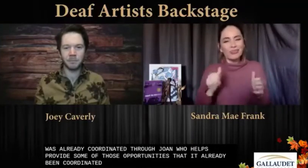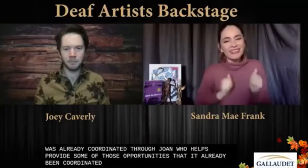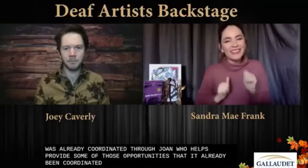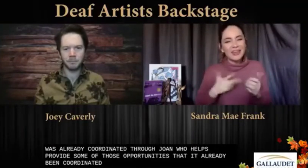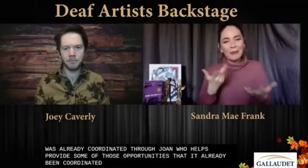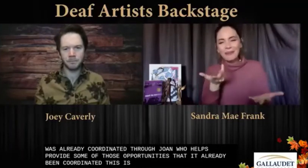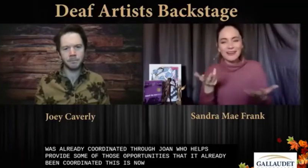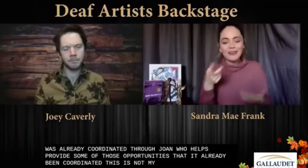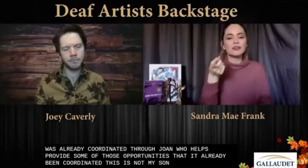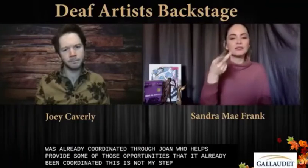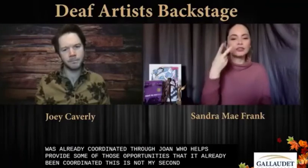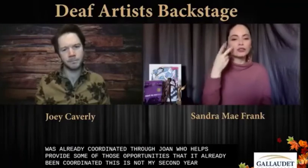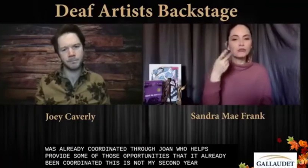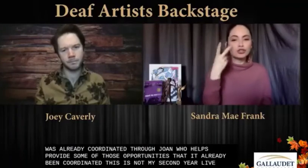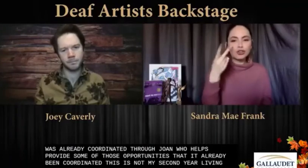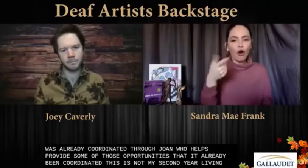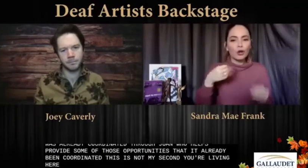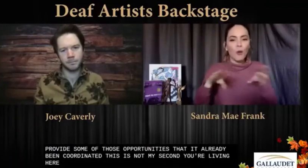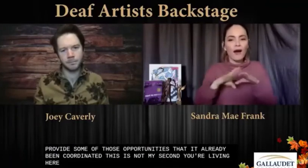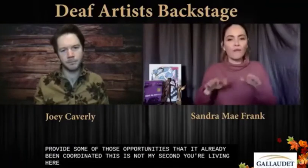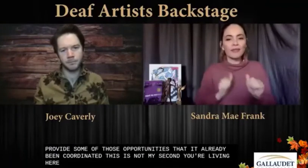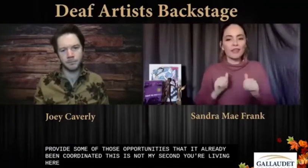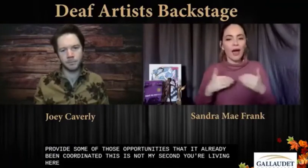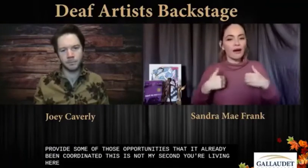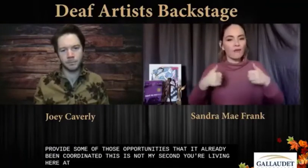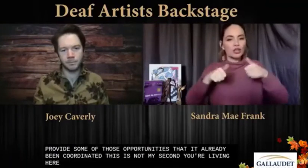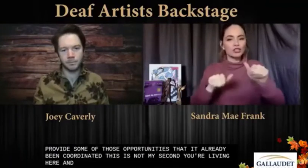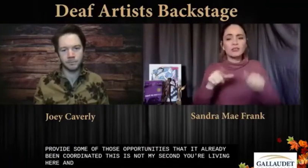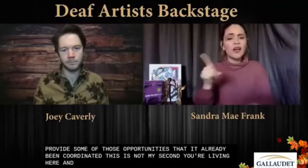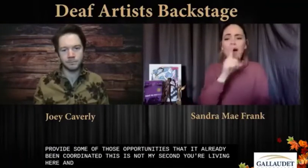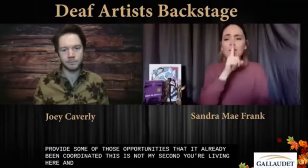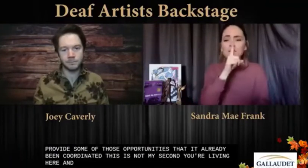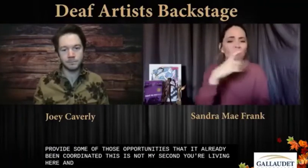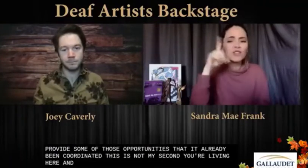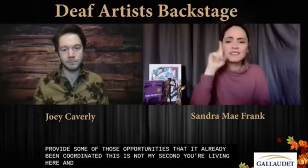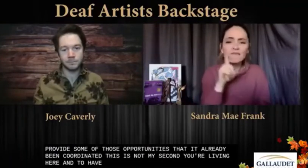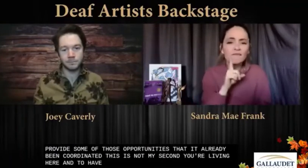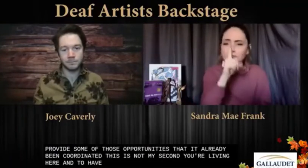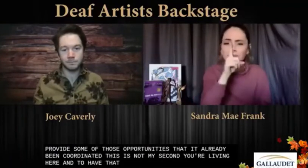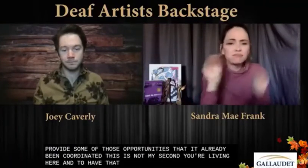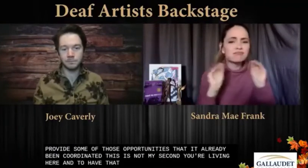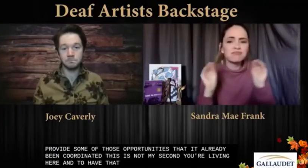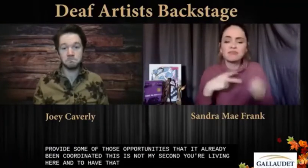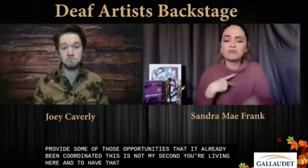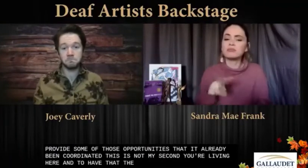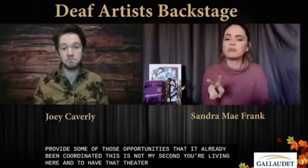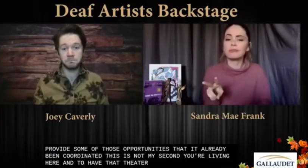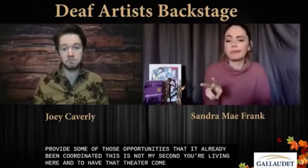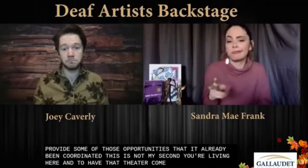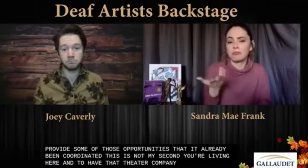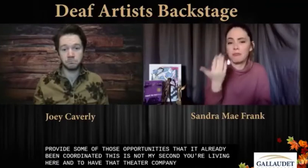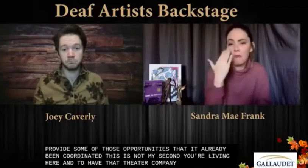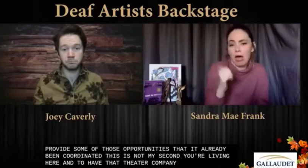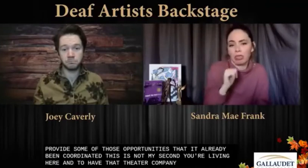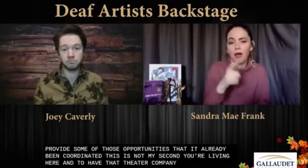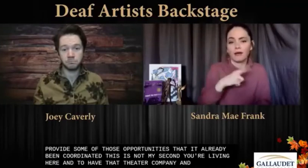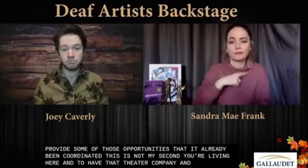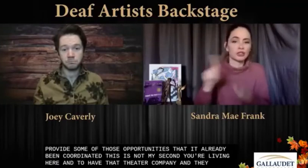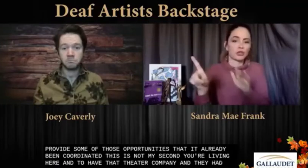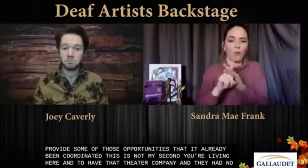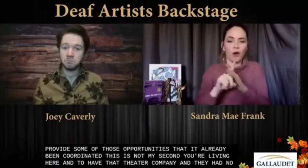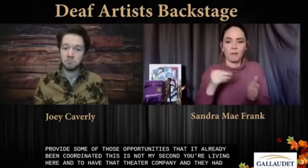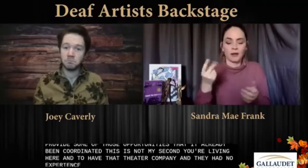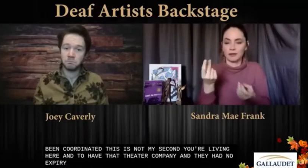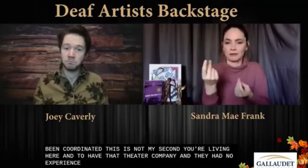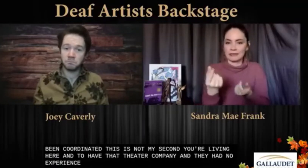this is now my second year living here and to have that theater company they had